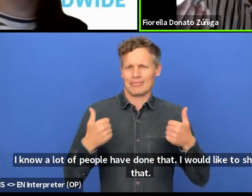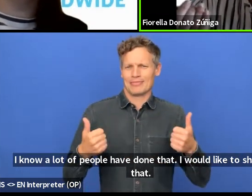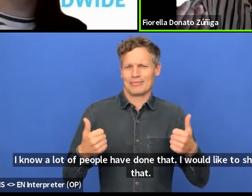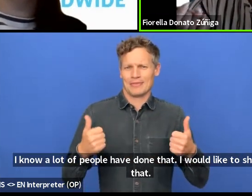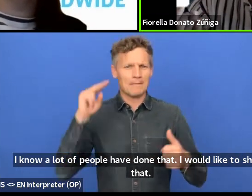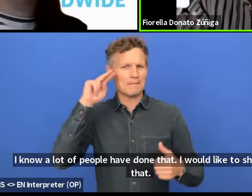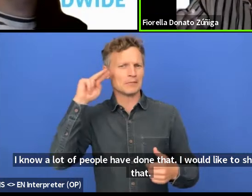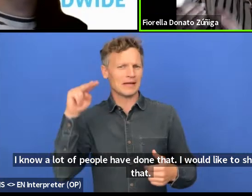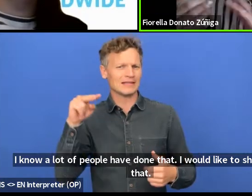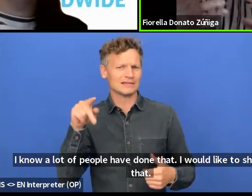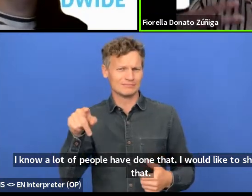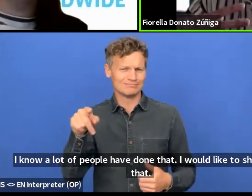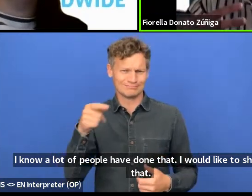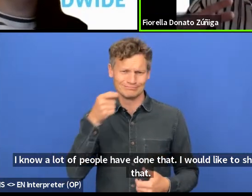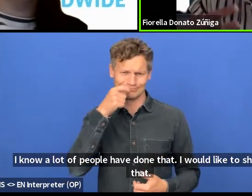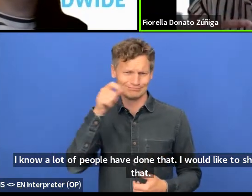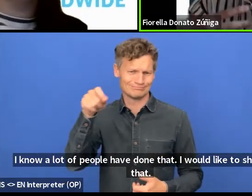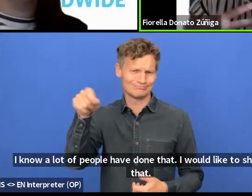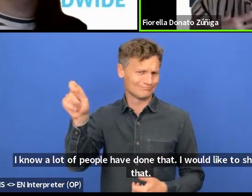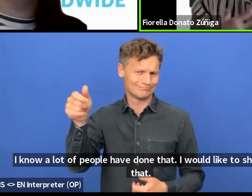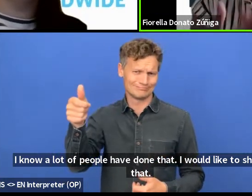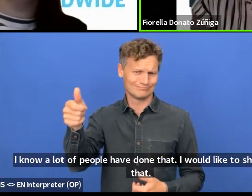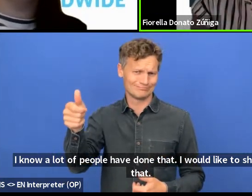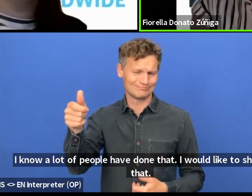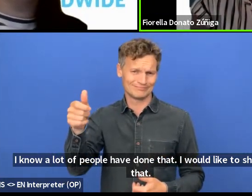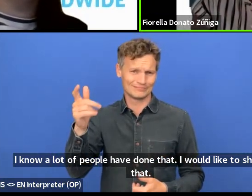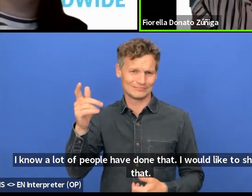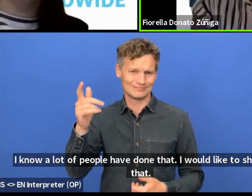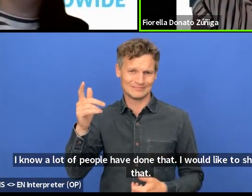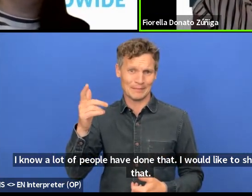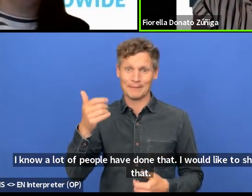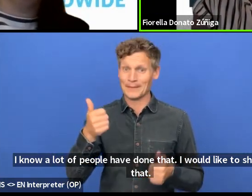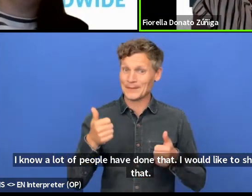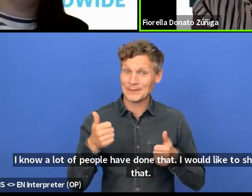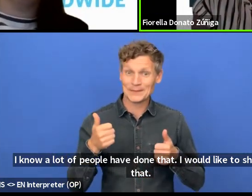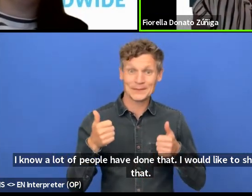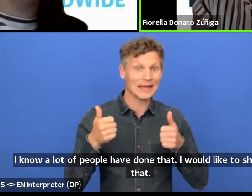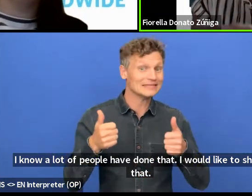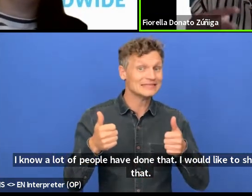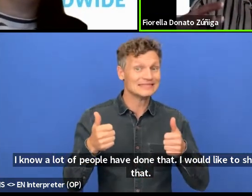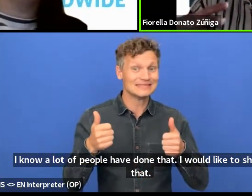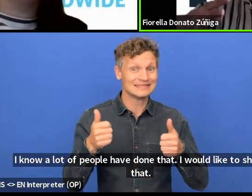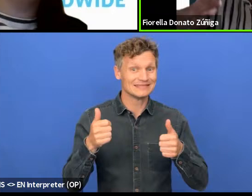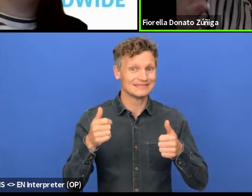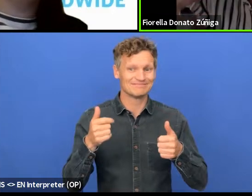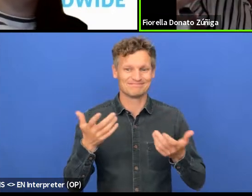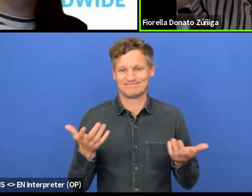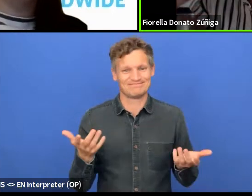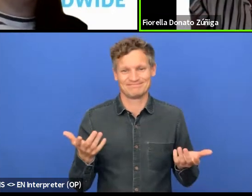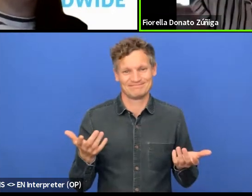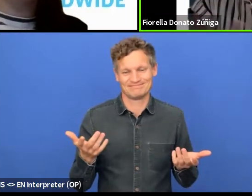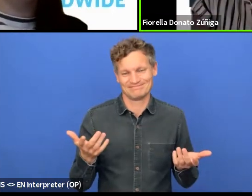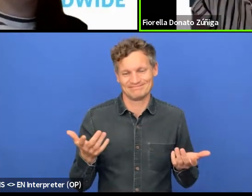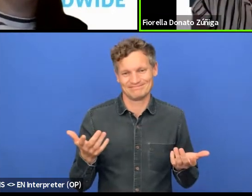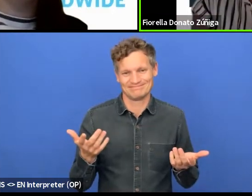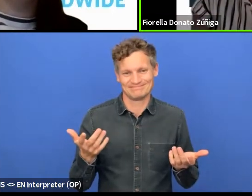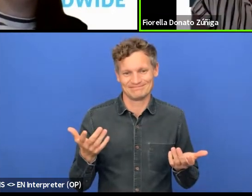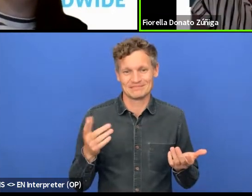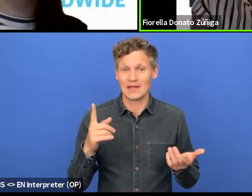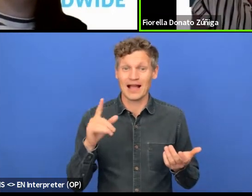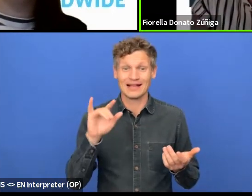right. It's not always like the best practice, but if you're like in a